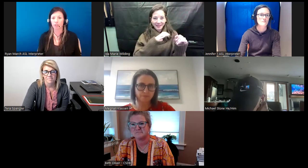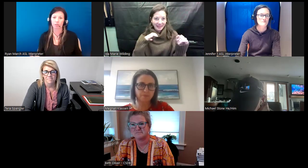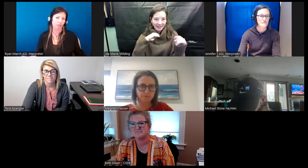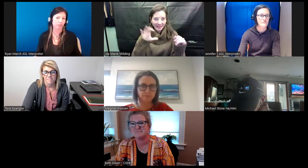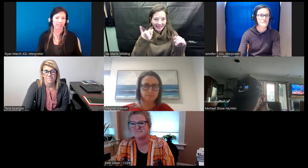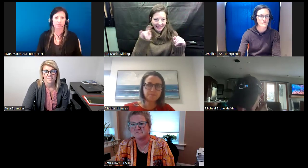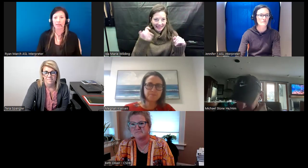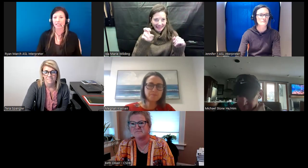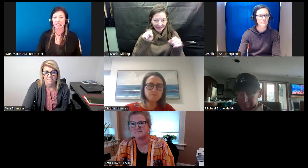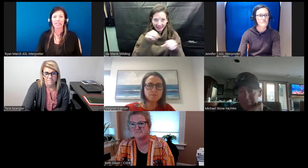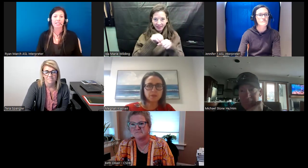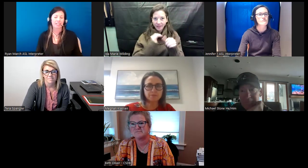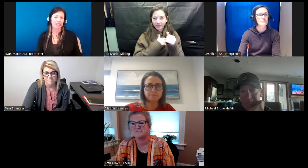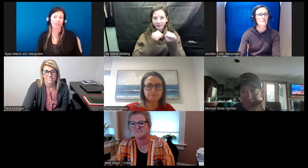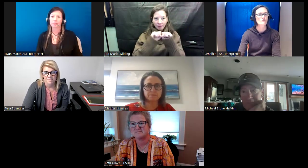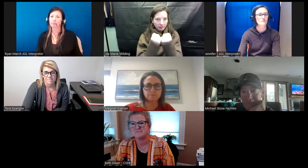we produce those independent,